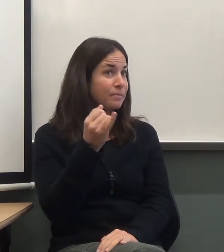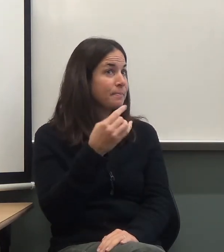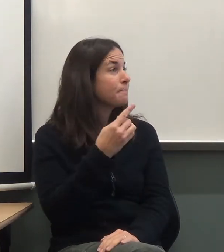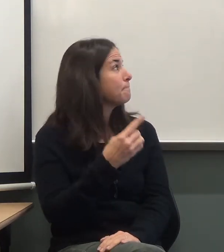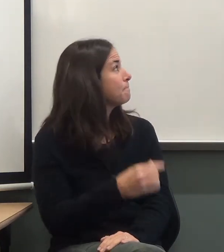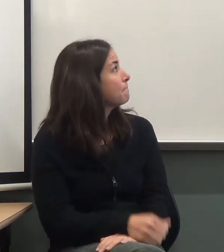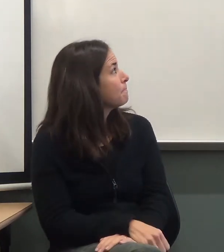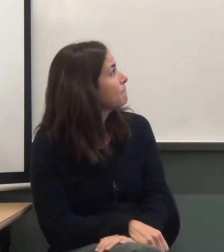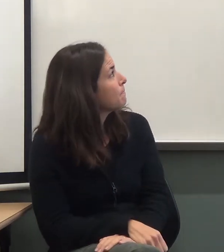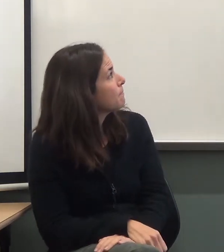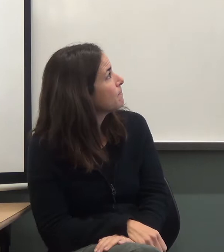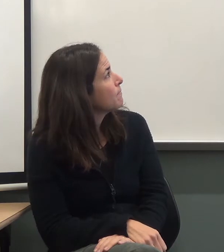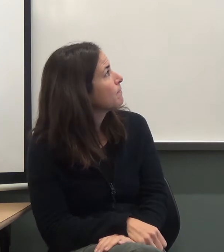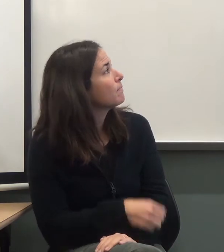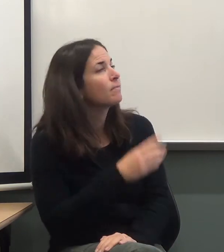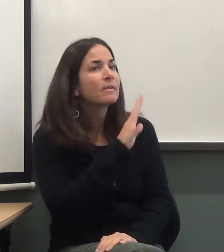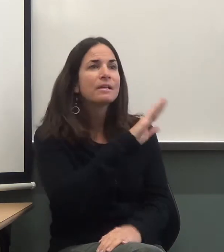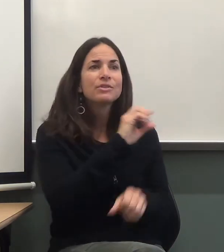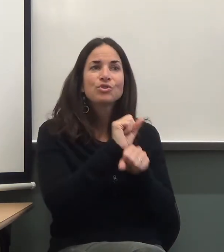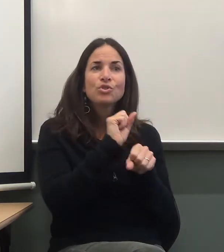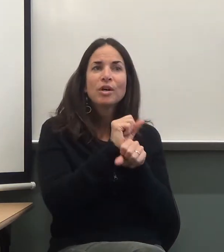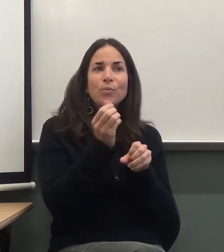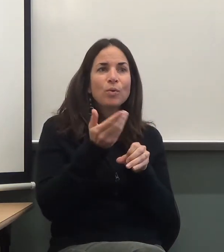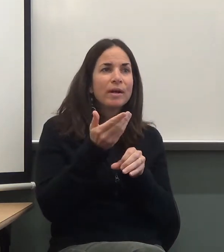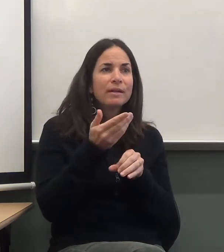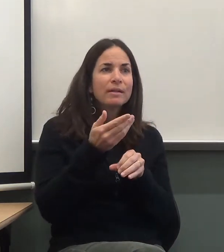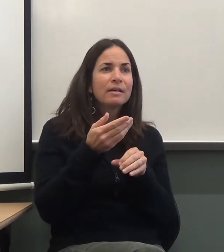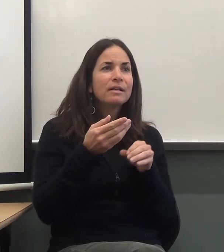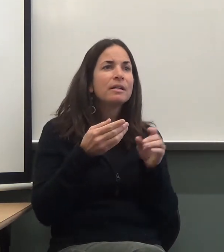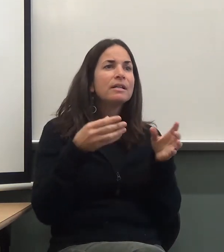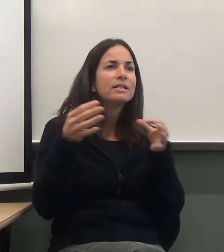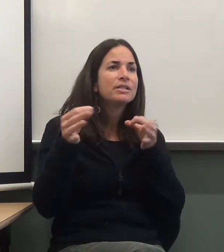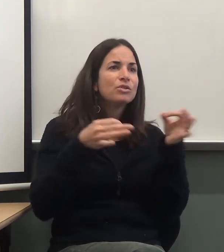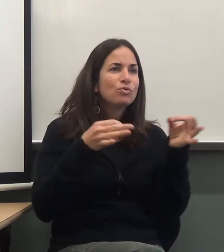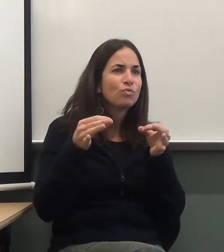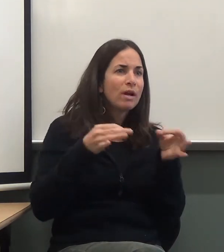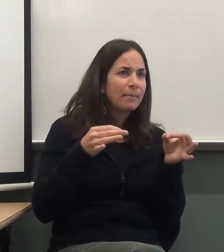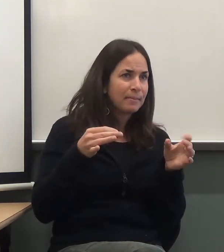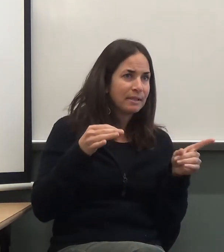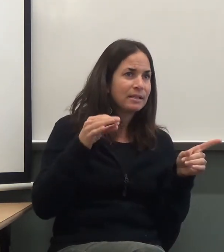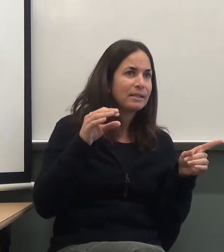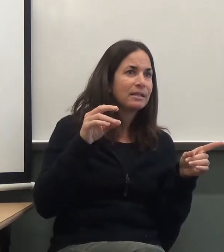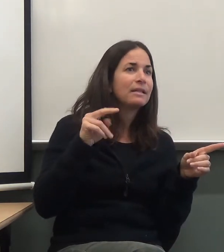And an adjective does what? Describe your noun. It describes a noun.